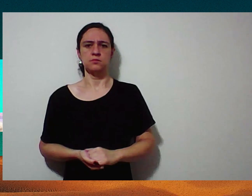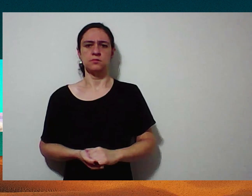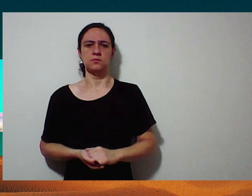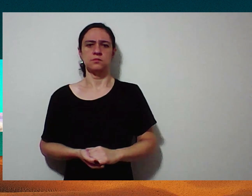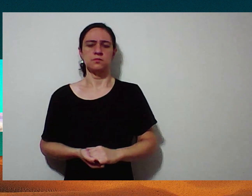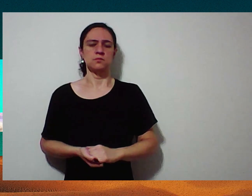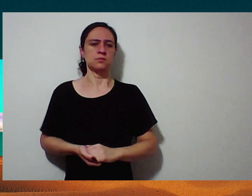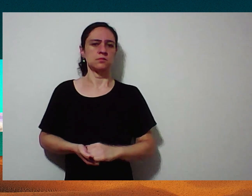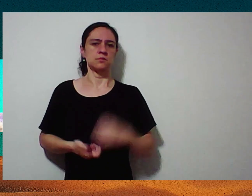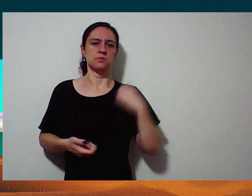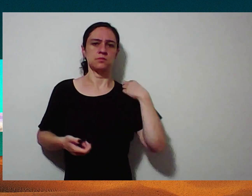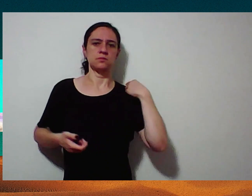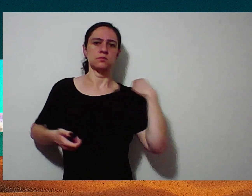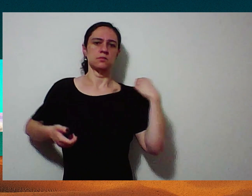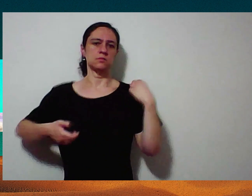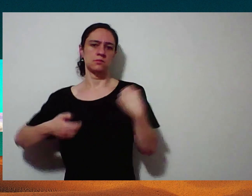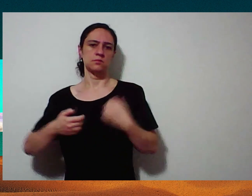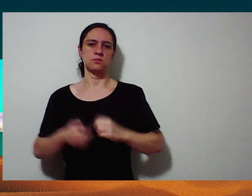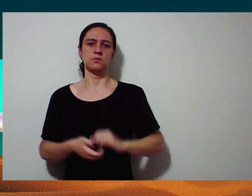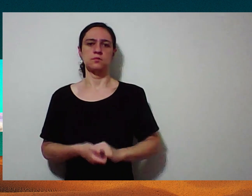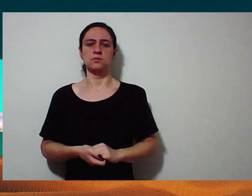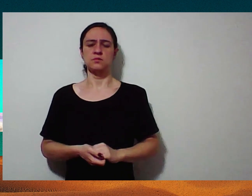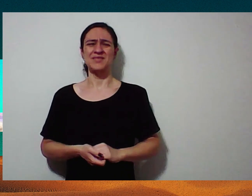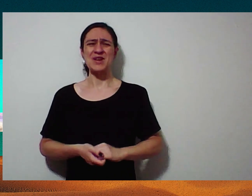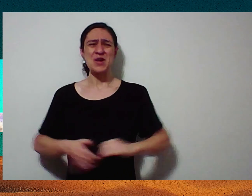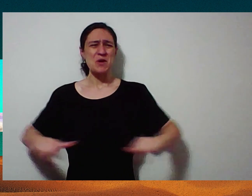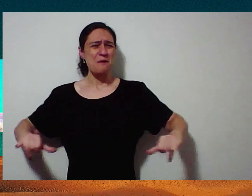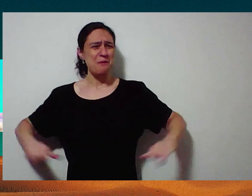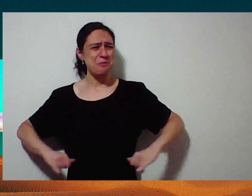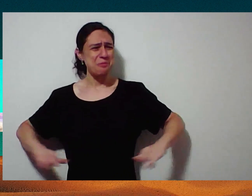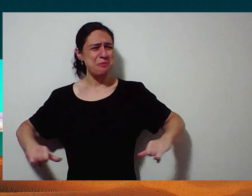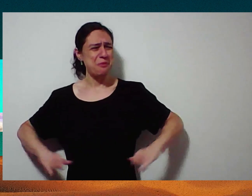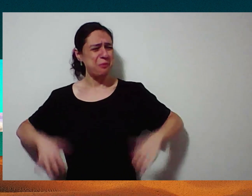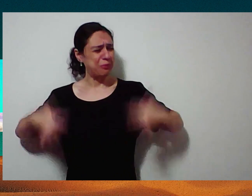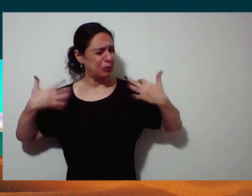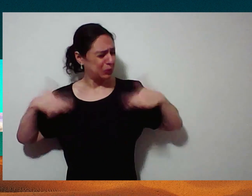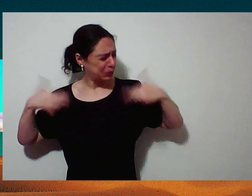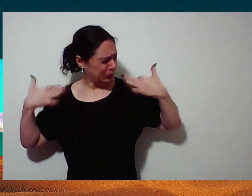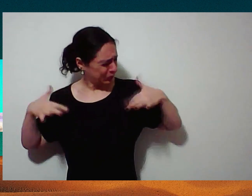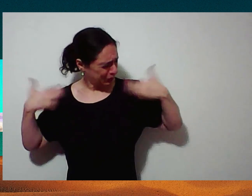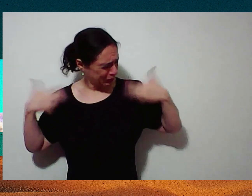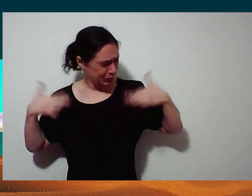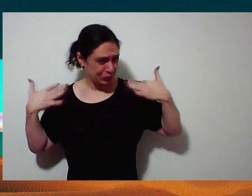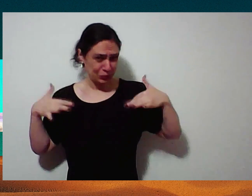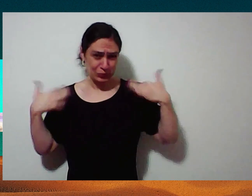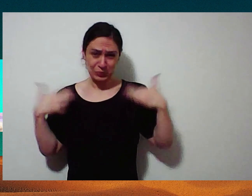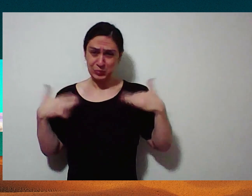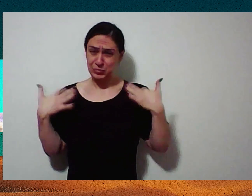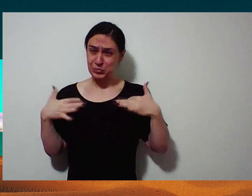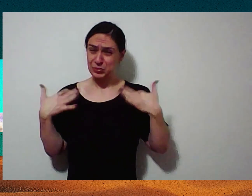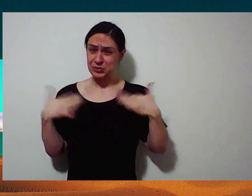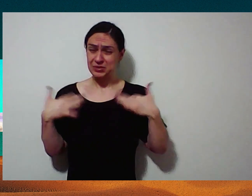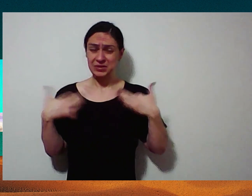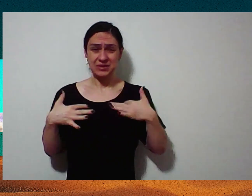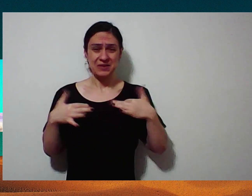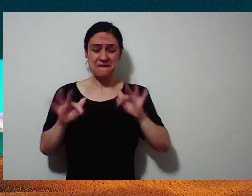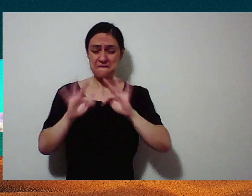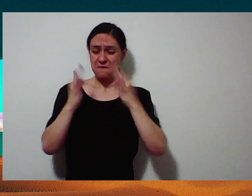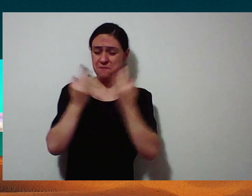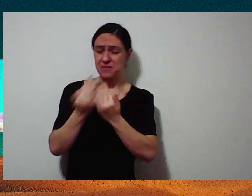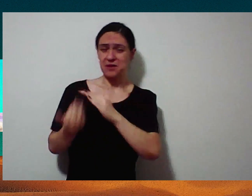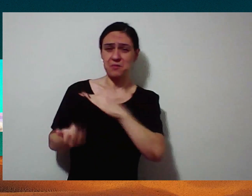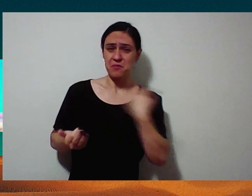Com sofrimentos e mais sofrimentos. with sufferings and more sufferings. Perdeu a família, perdeu os bens,